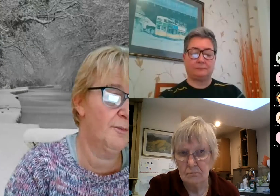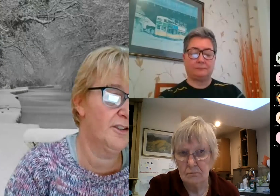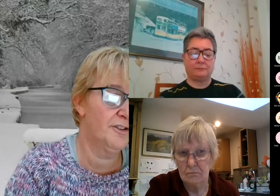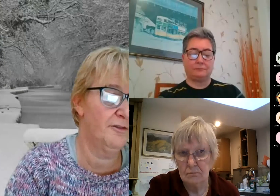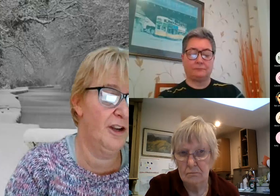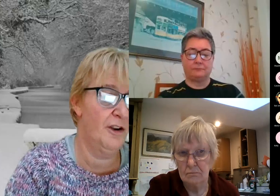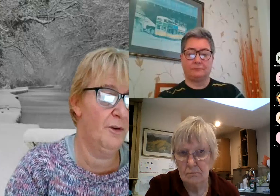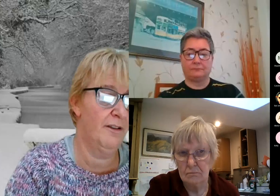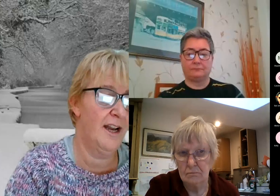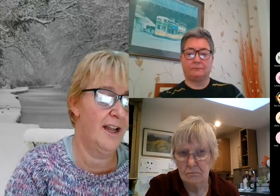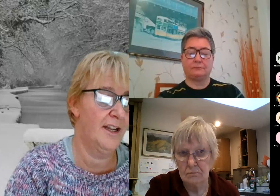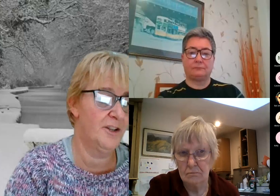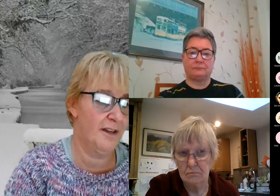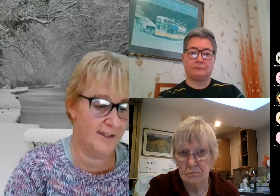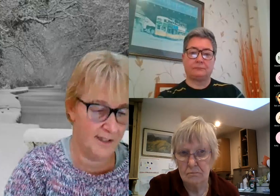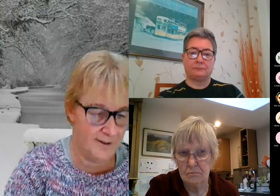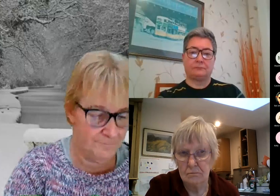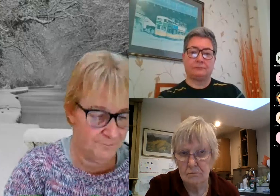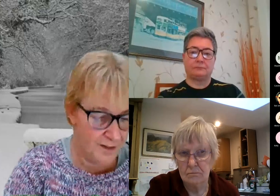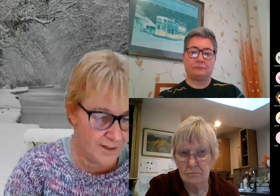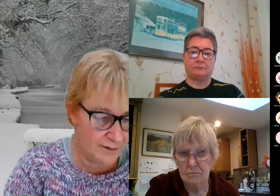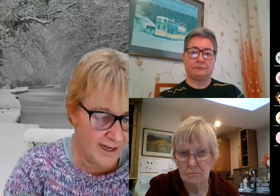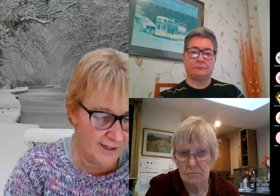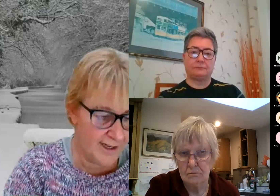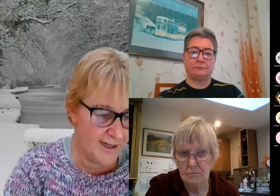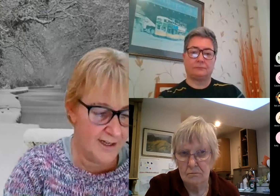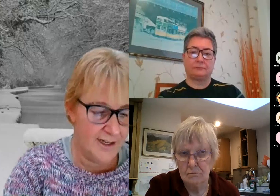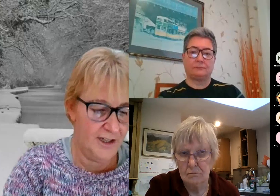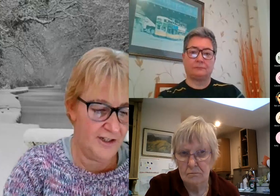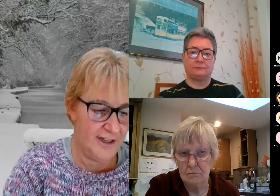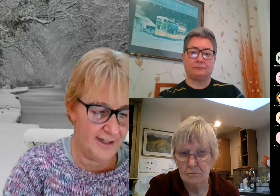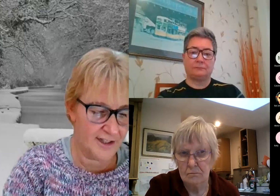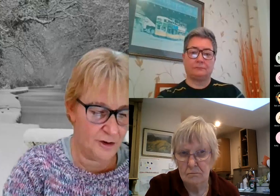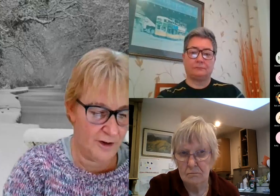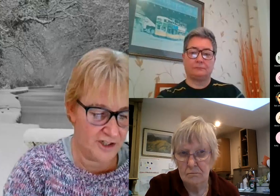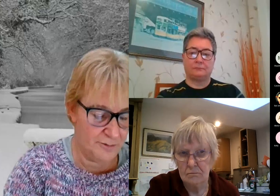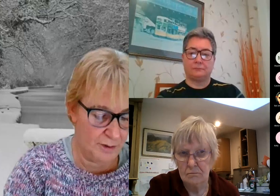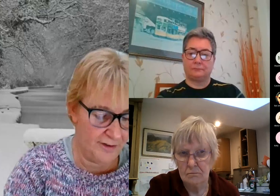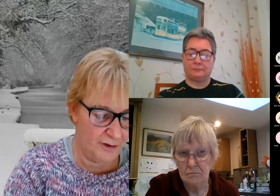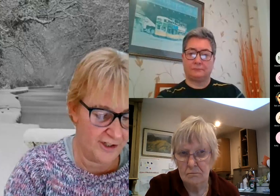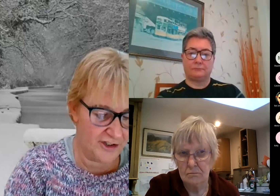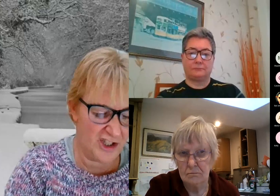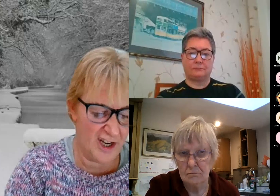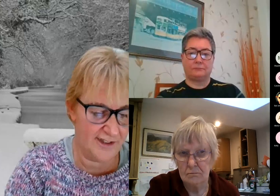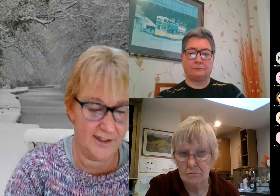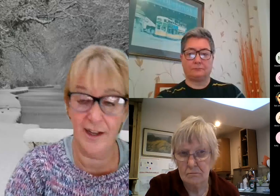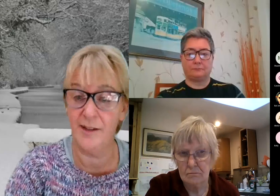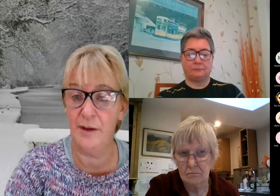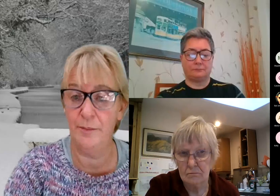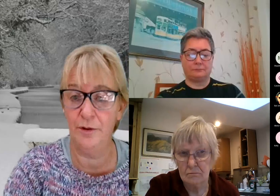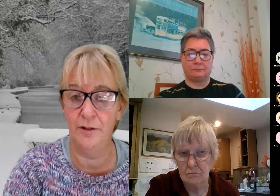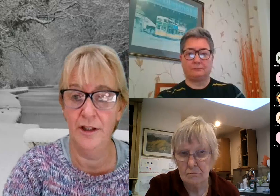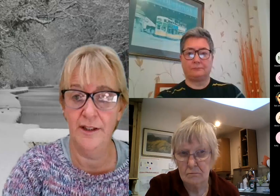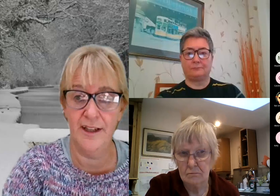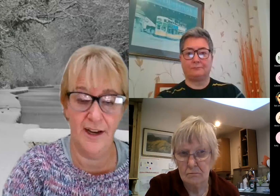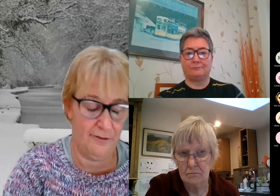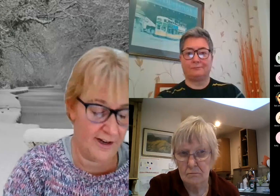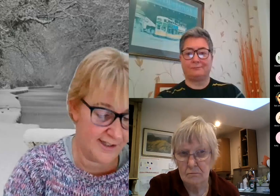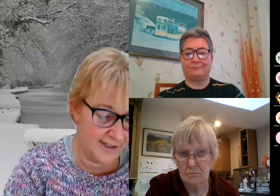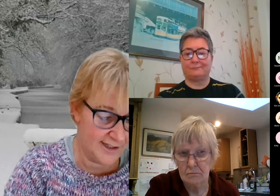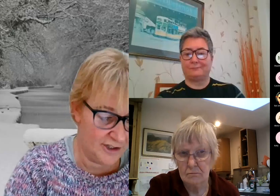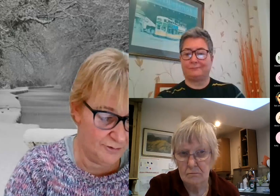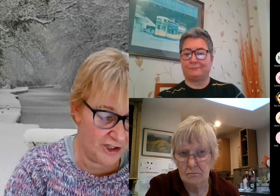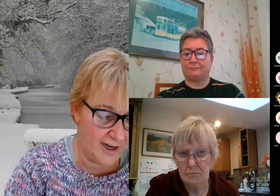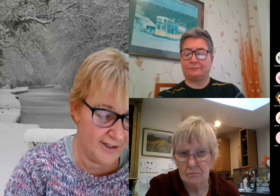your union reps, those of you who are in Hmrc. Now, Kelly, you didn't ask a question, but I thought I'd just share this in case people didn't